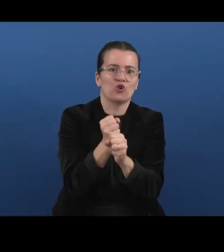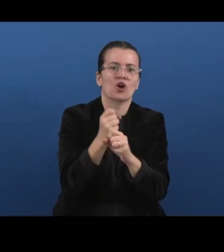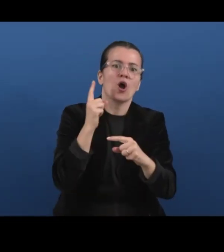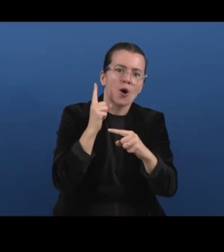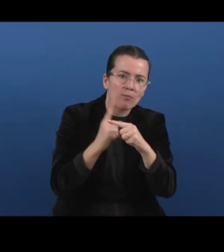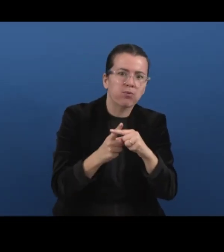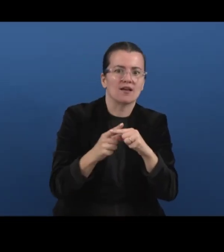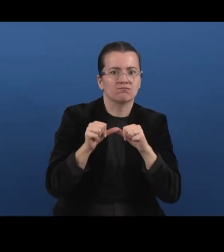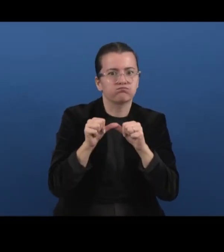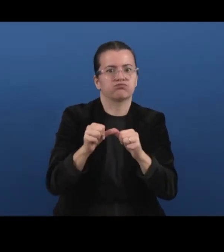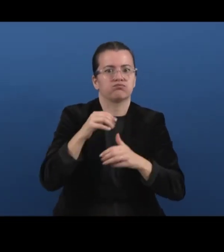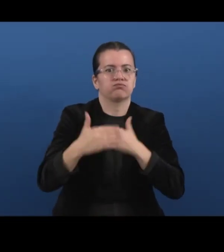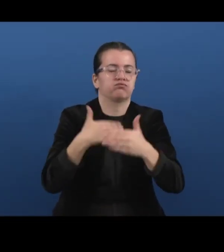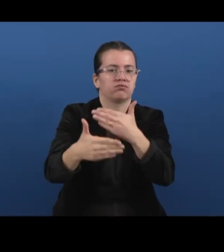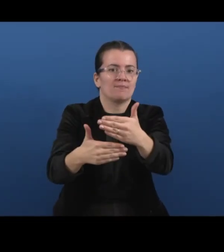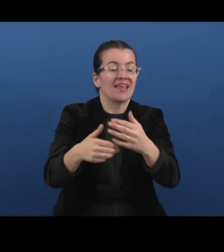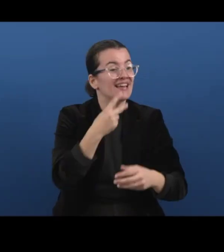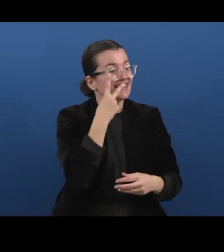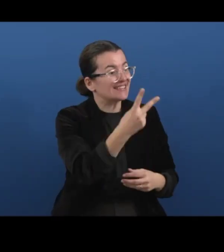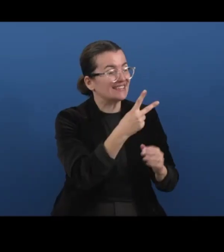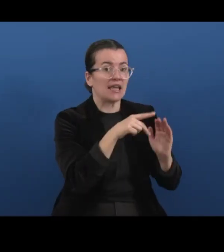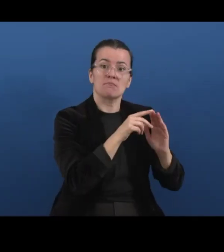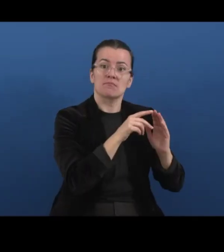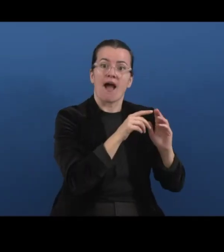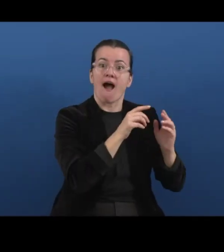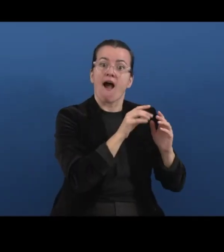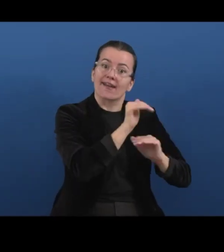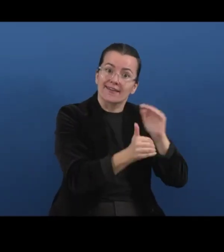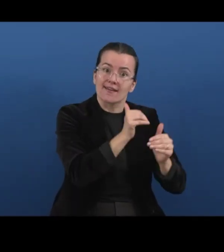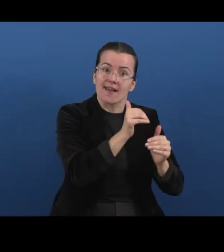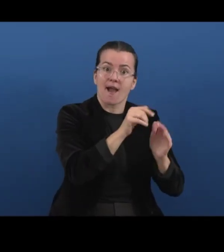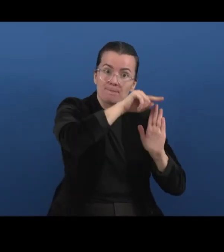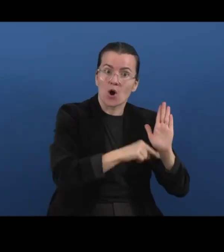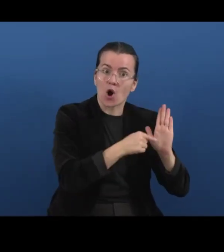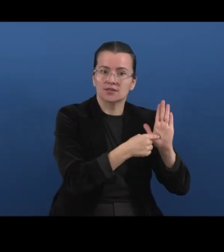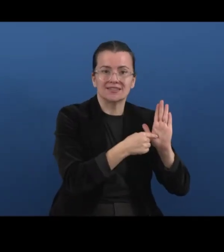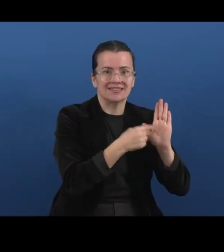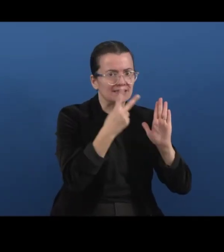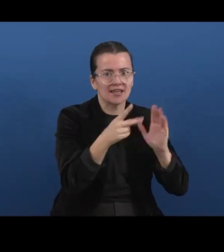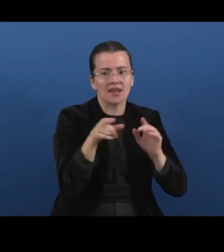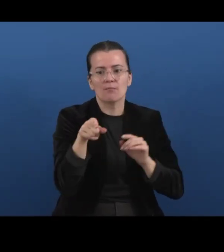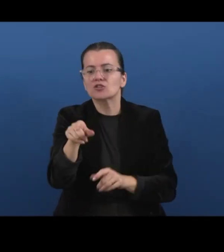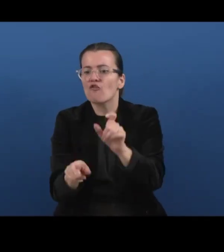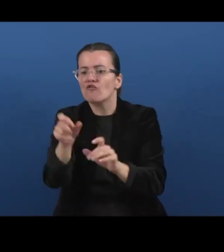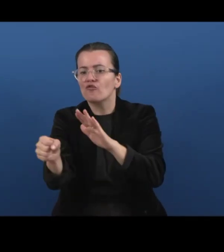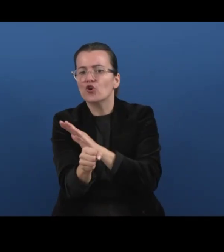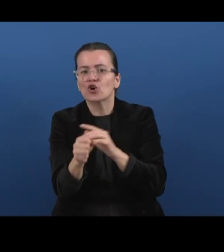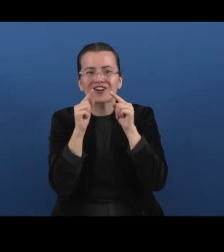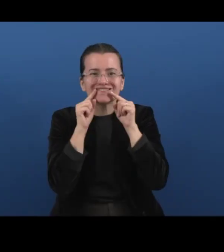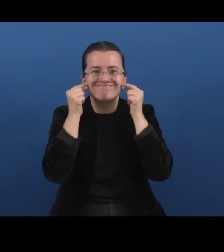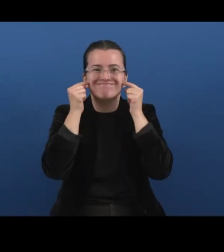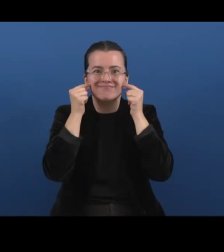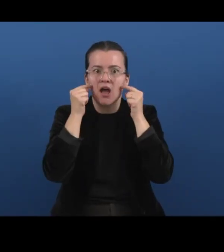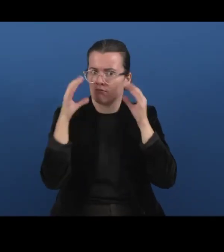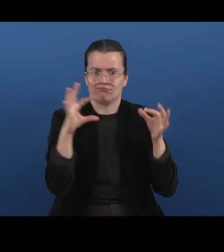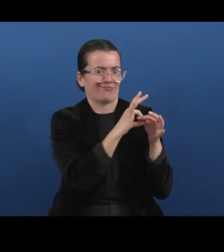policies and job satisfaction, which has direct implications for retention of employees and their productivity. For